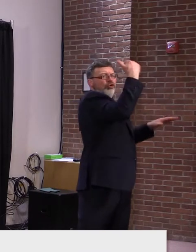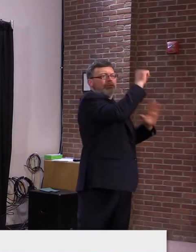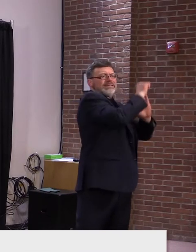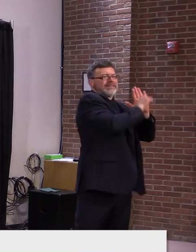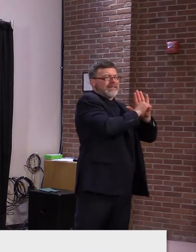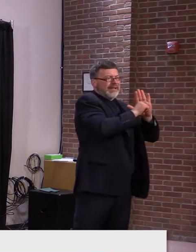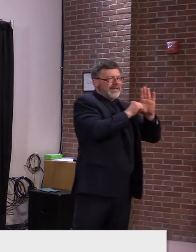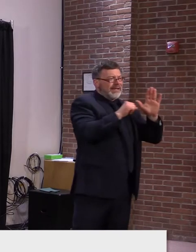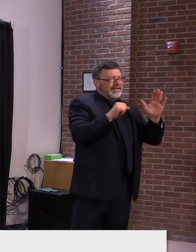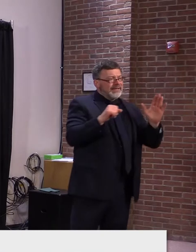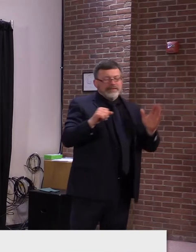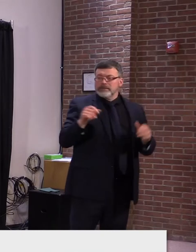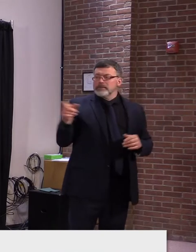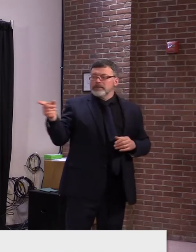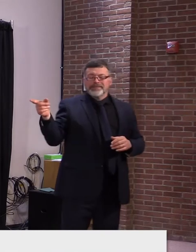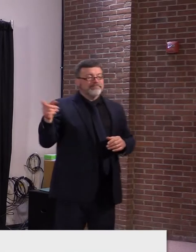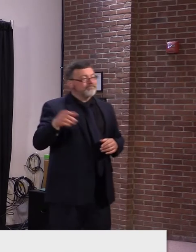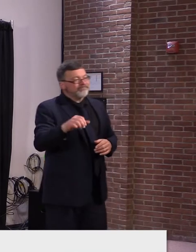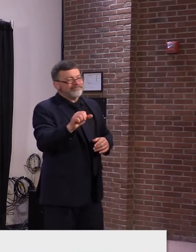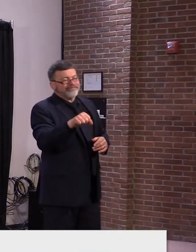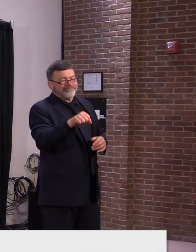which made it problematic.